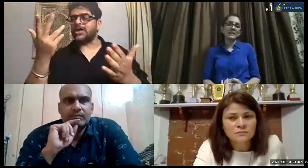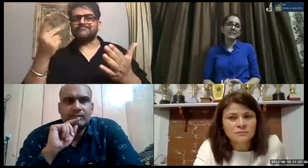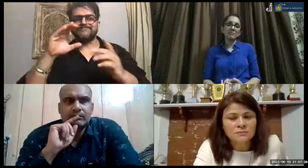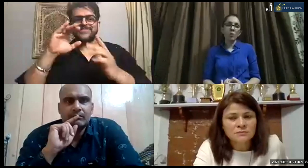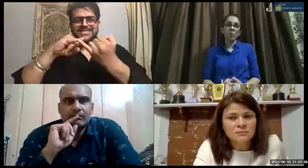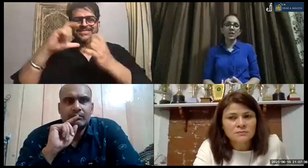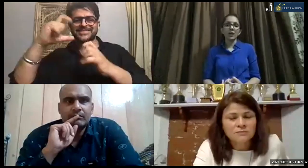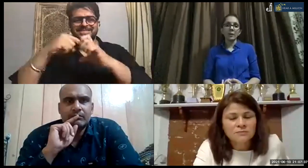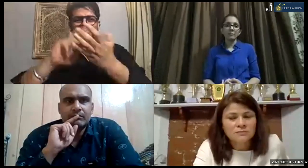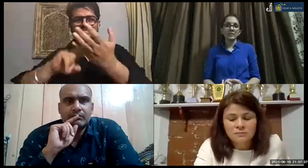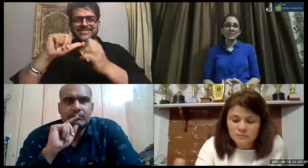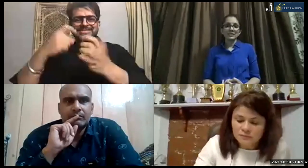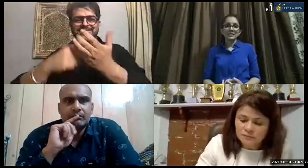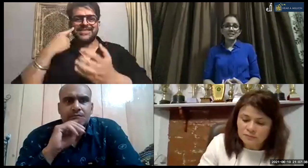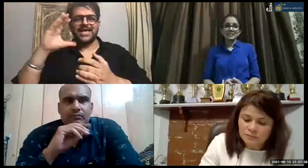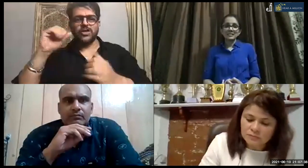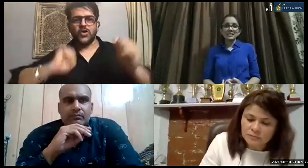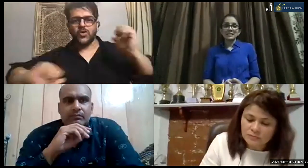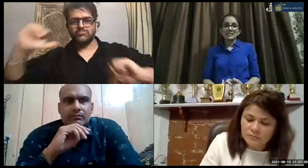just added that more